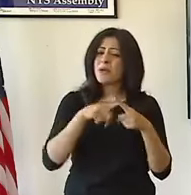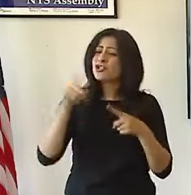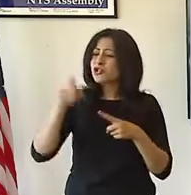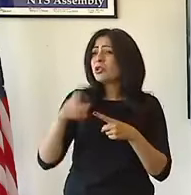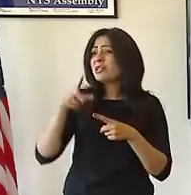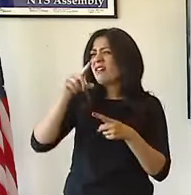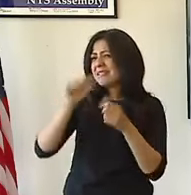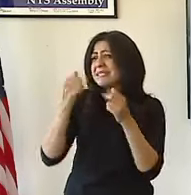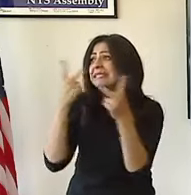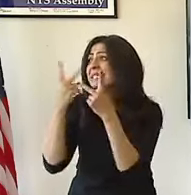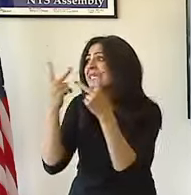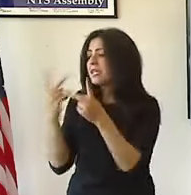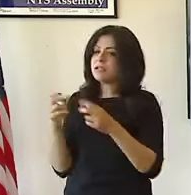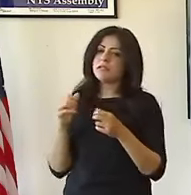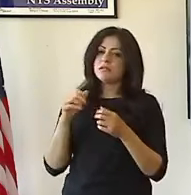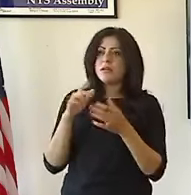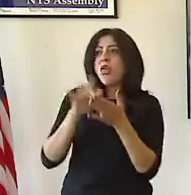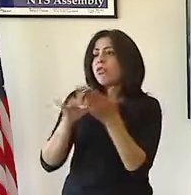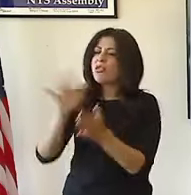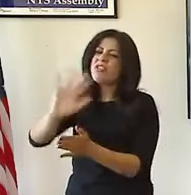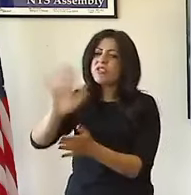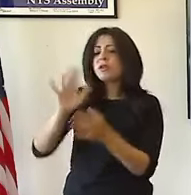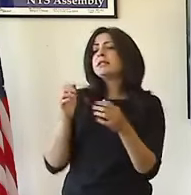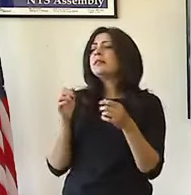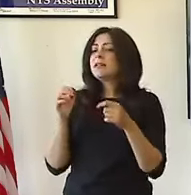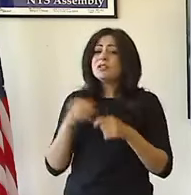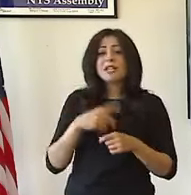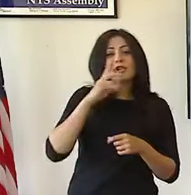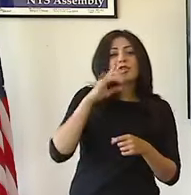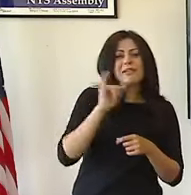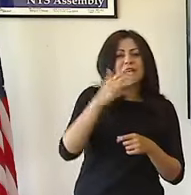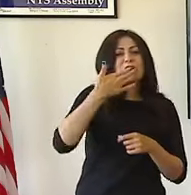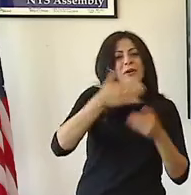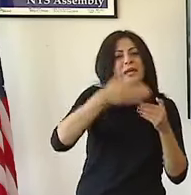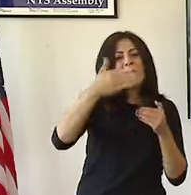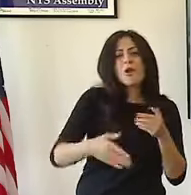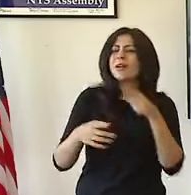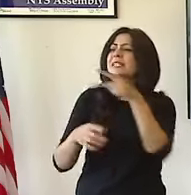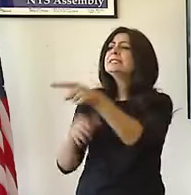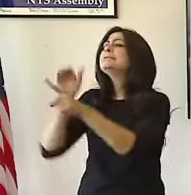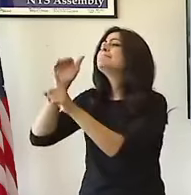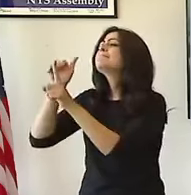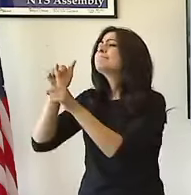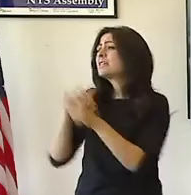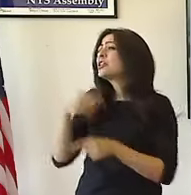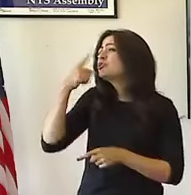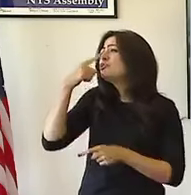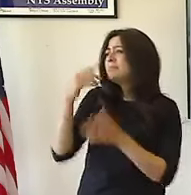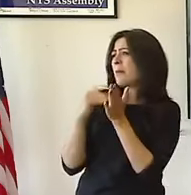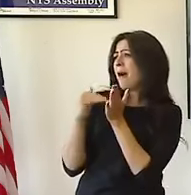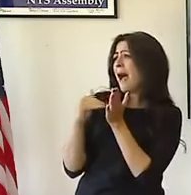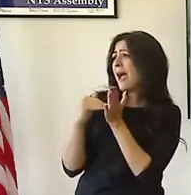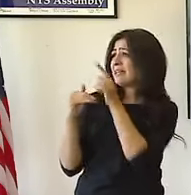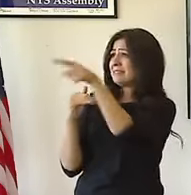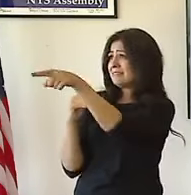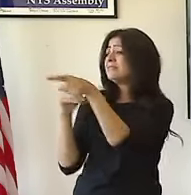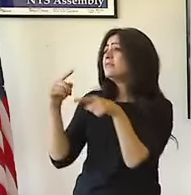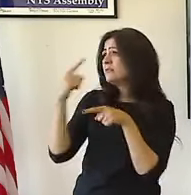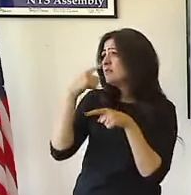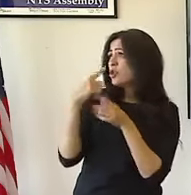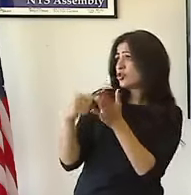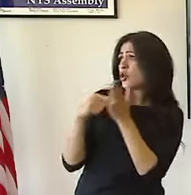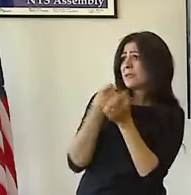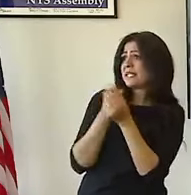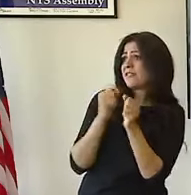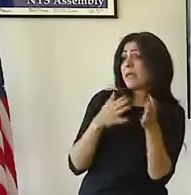please, like a good neighbor, reach out first and say to the business owner, what's your safety plan? You're scheduled to go to get a haircut. If you're concerned